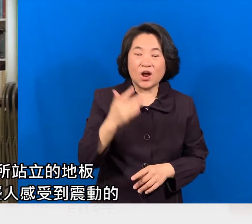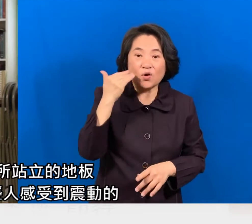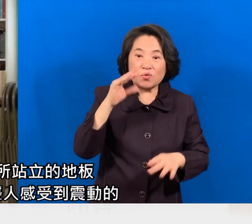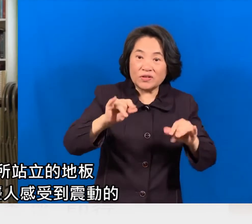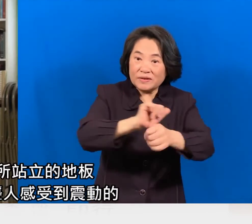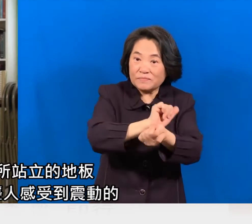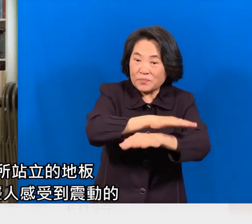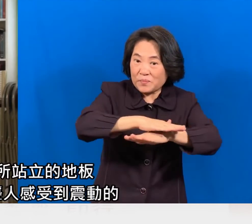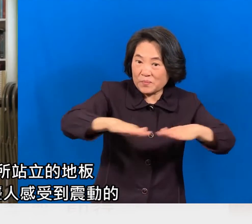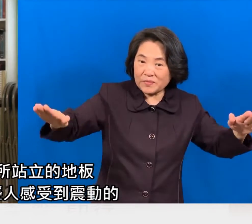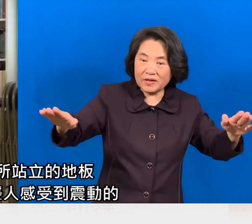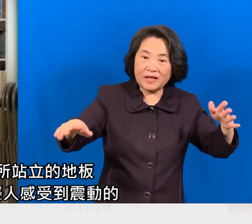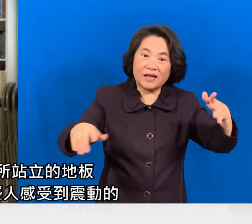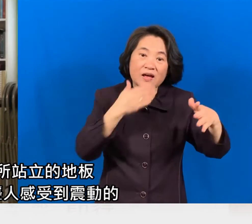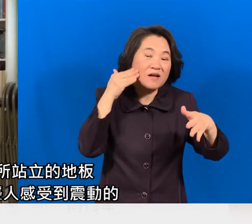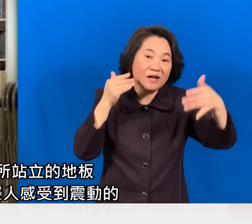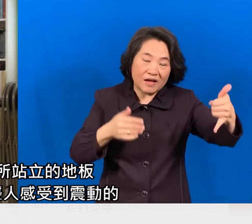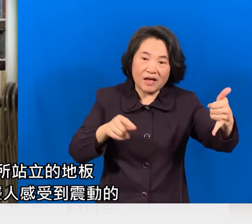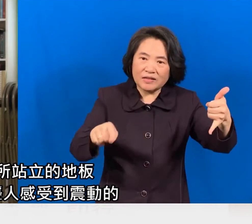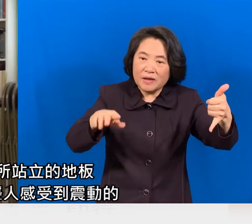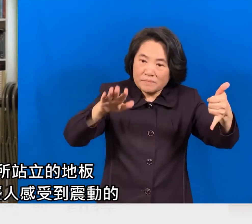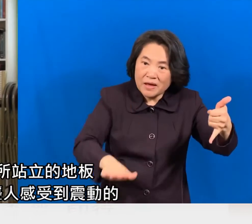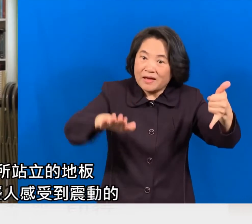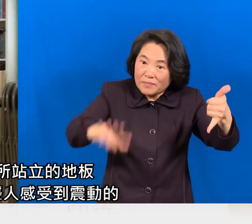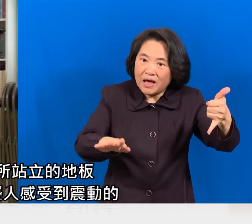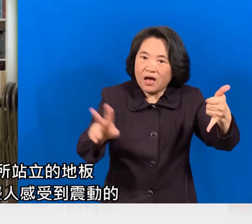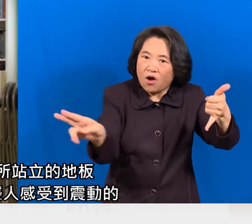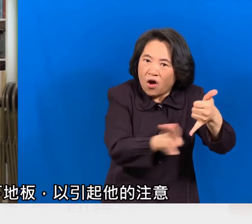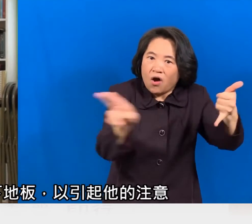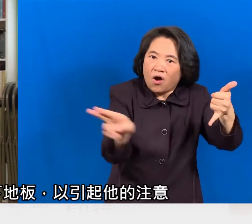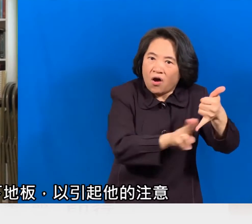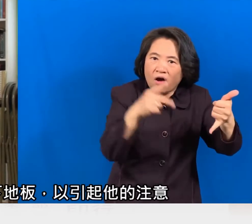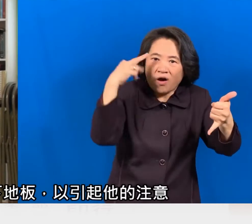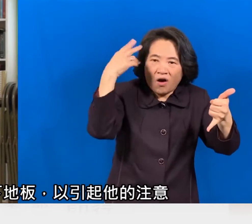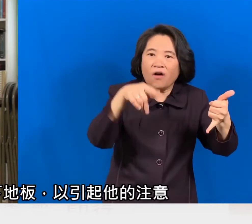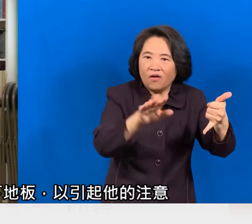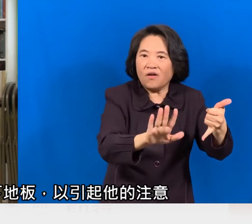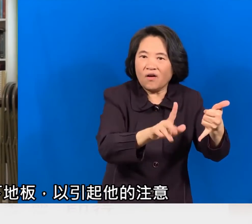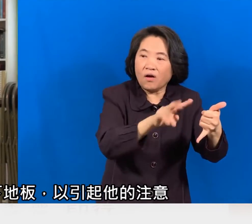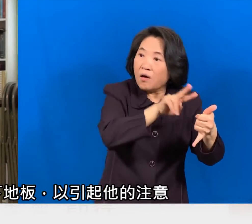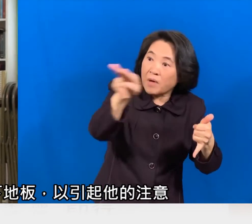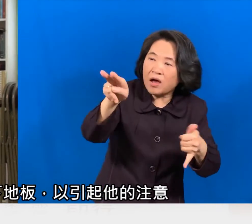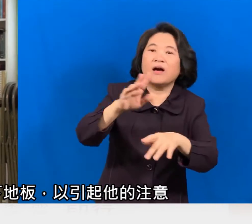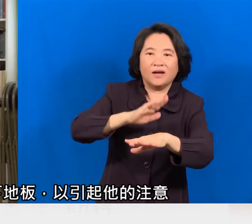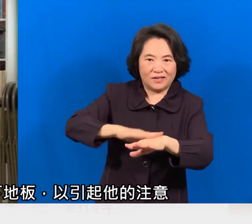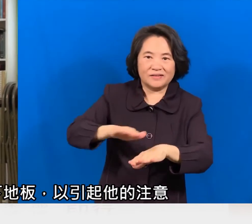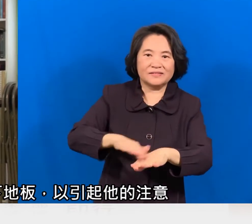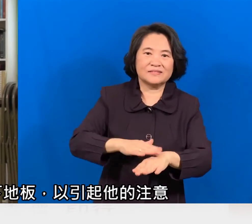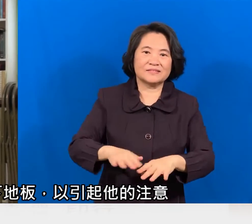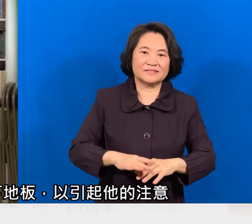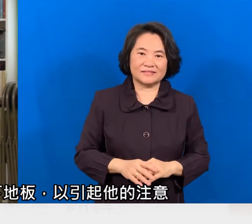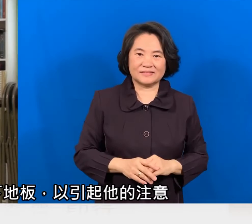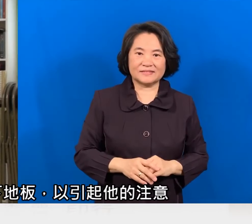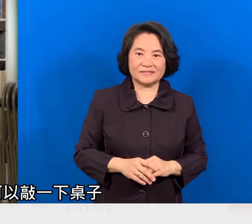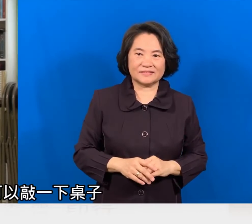If the floor that you're standing on is one that would allow a deaf person to feel vibrations, then you can tap your foot on the floor to